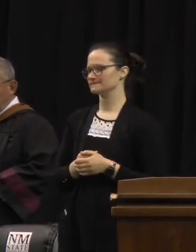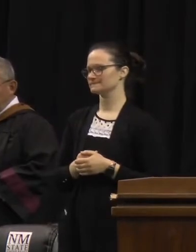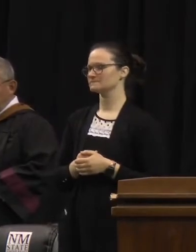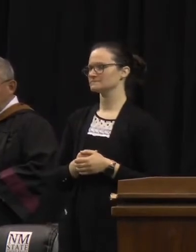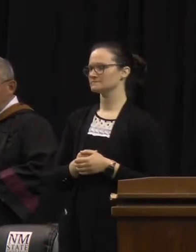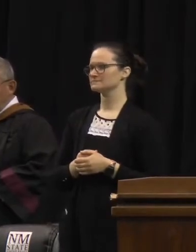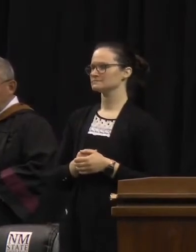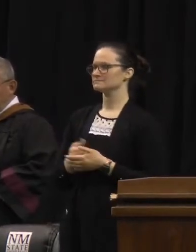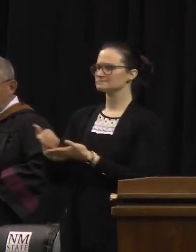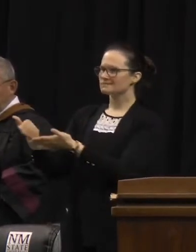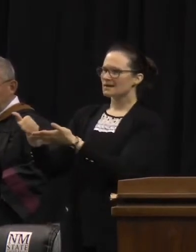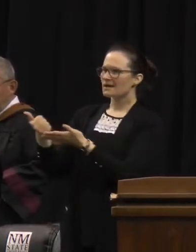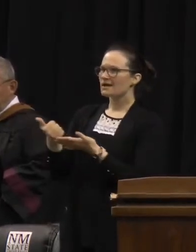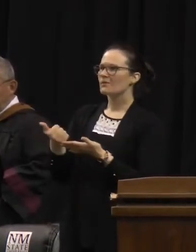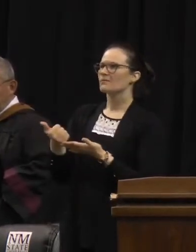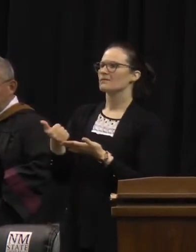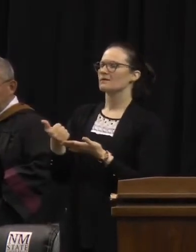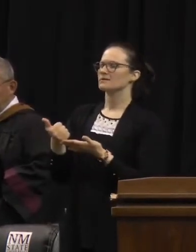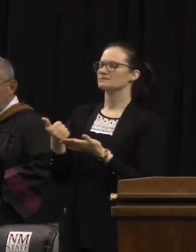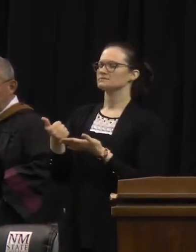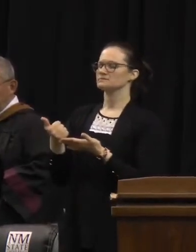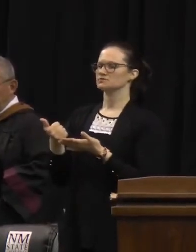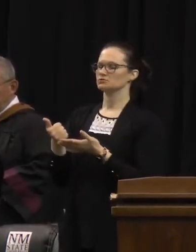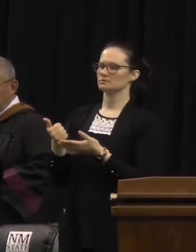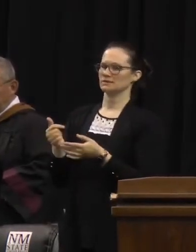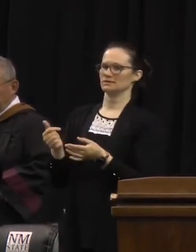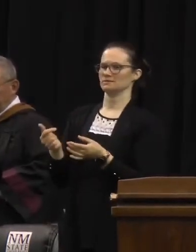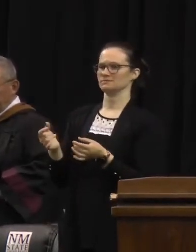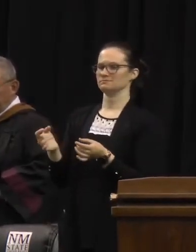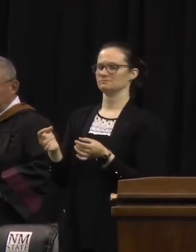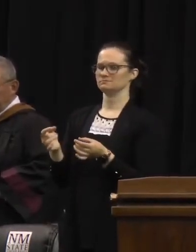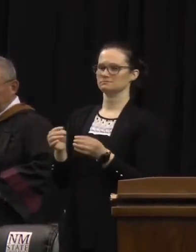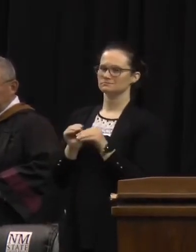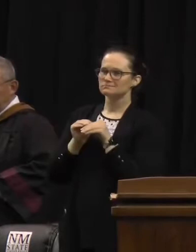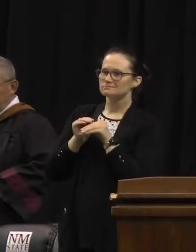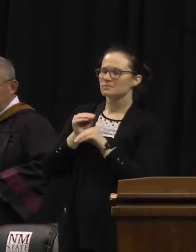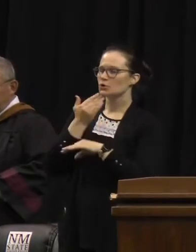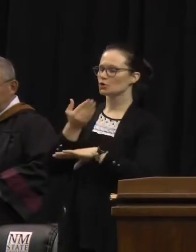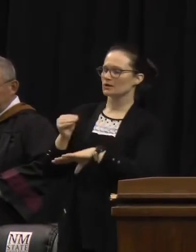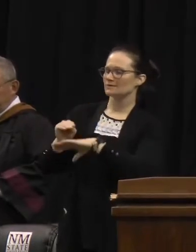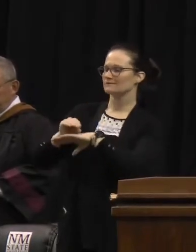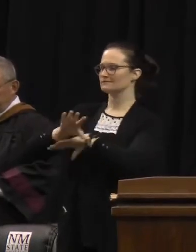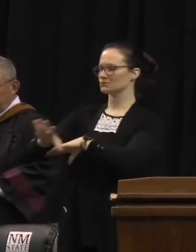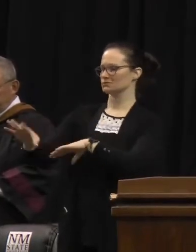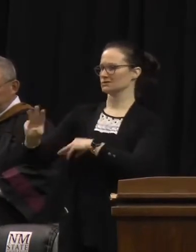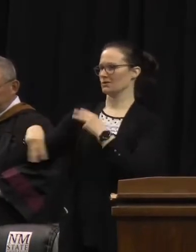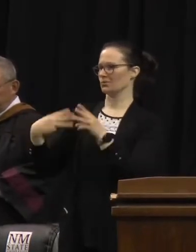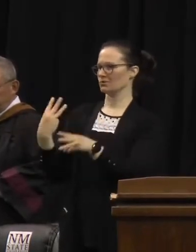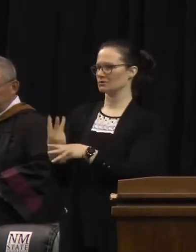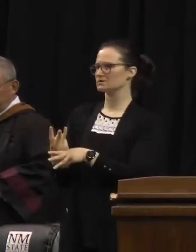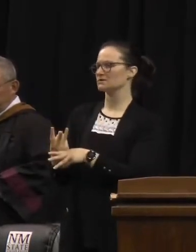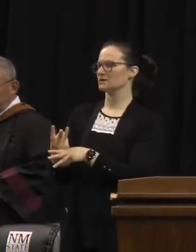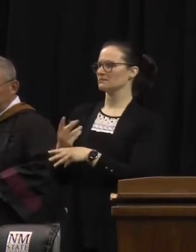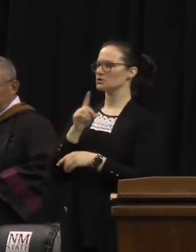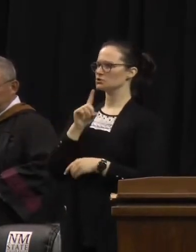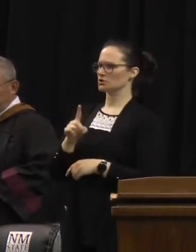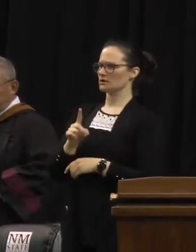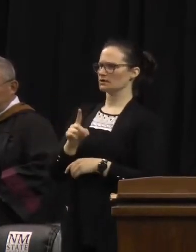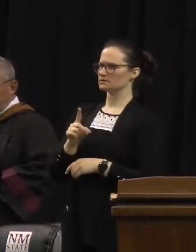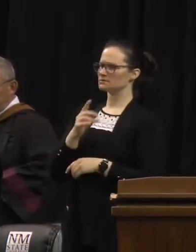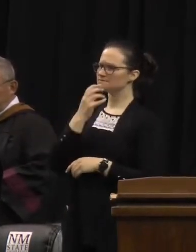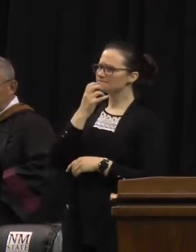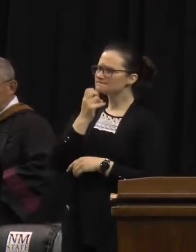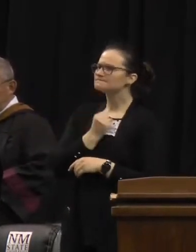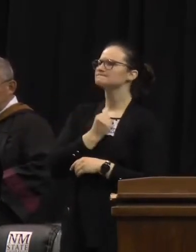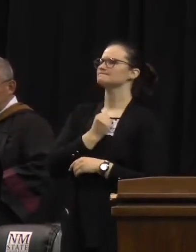Help them to be light in this dark world. Help them to be salt to preserve truth and